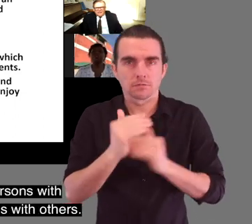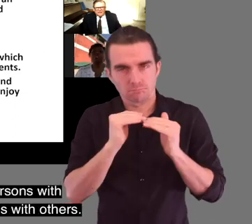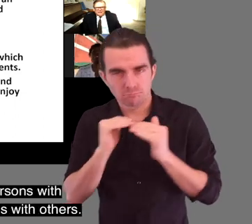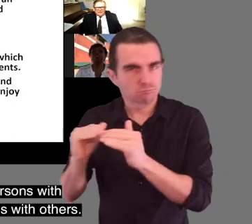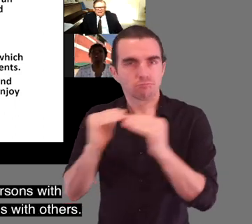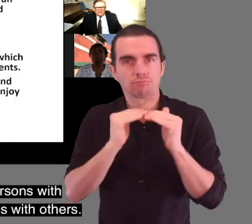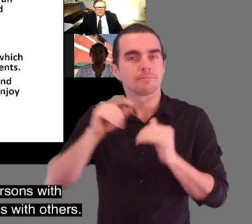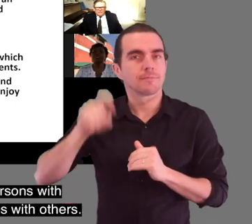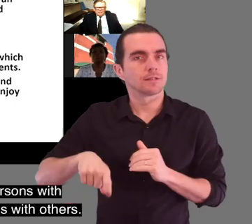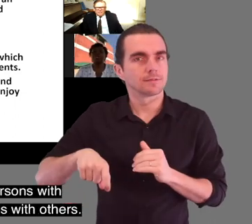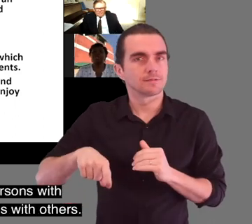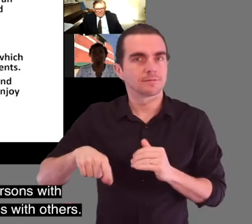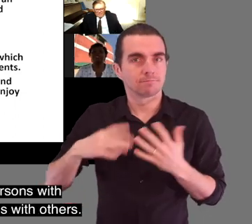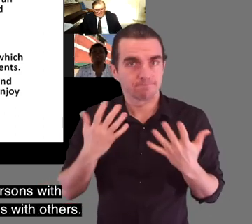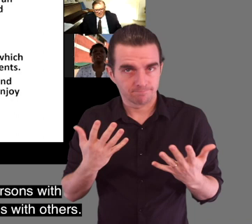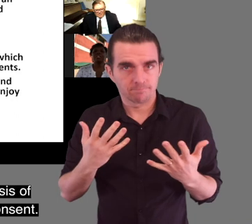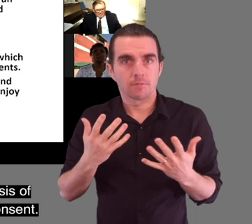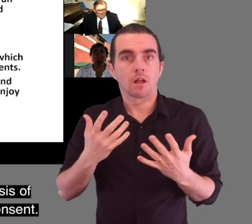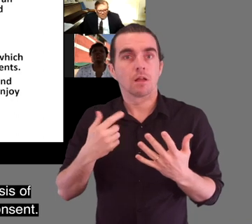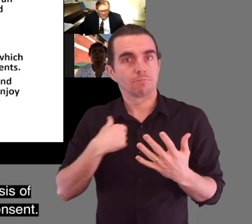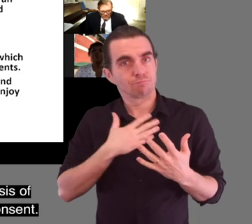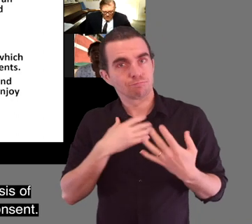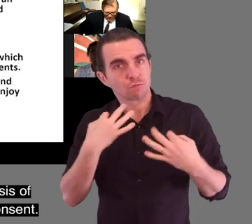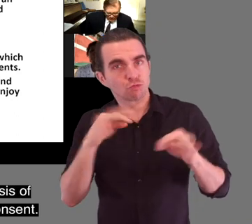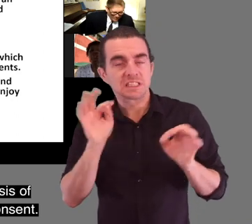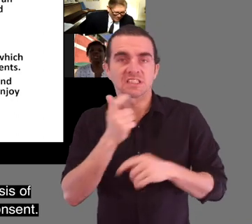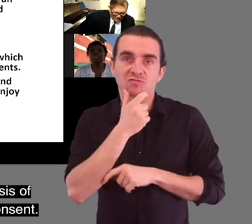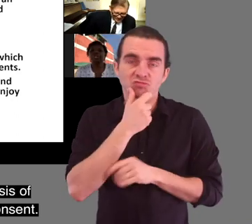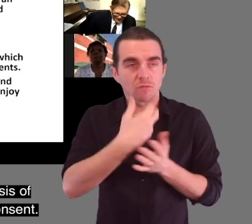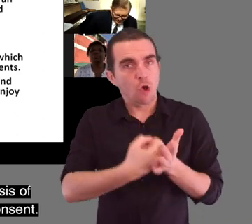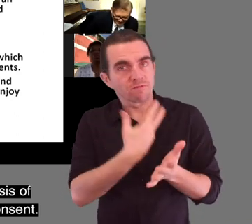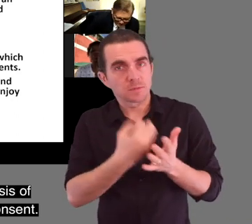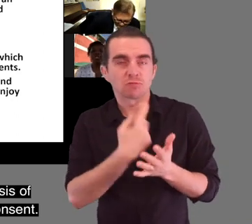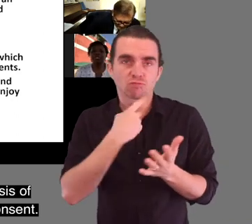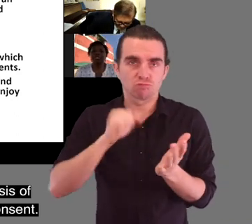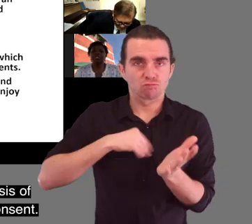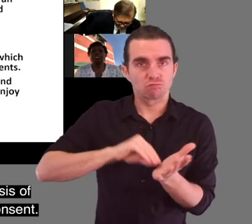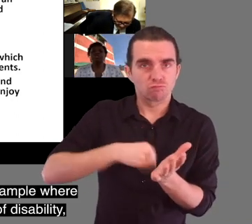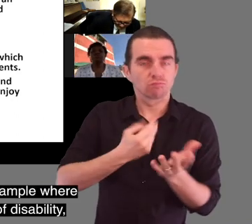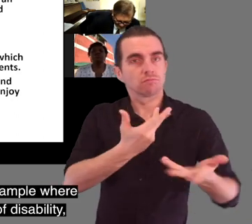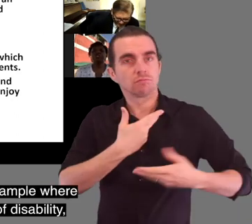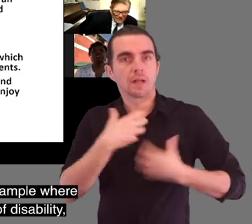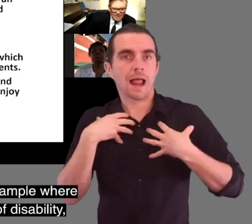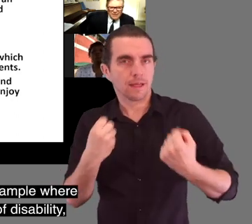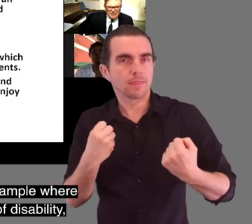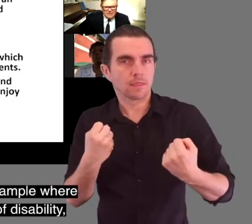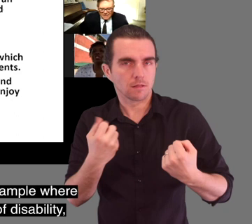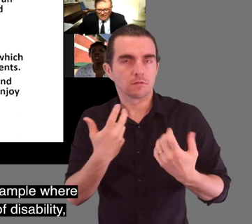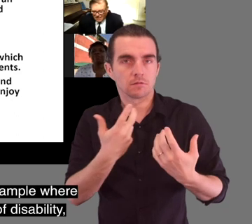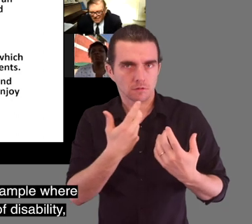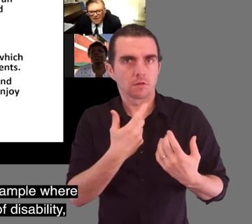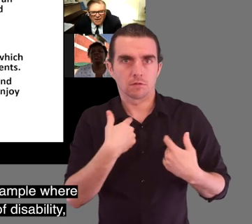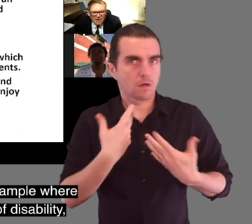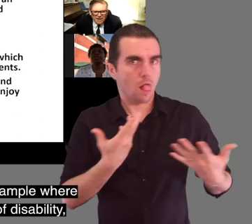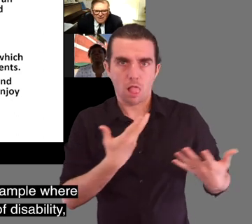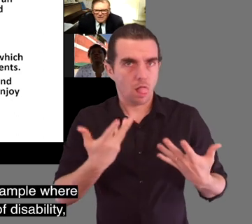with disabilities on an equal basis with others, including on the basis of free and informed consent. So forced treatment, for